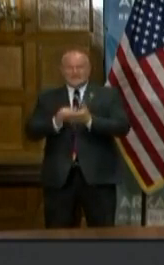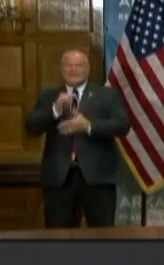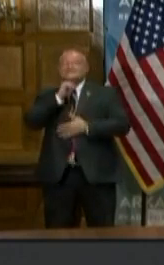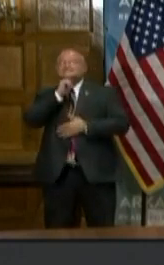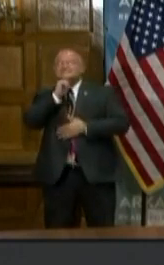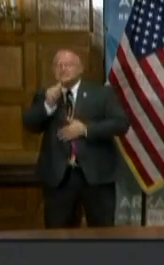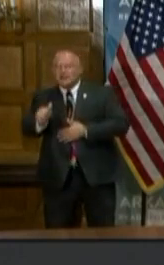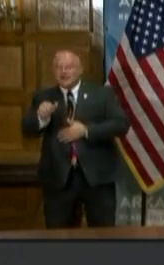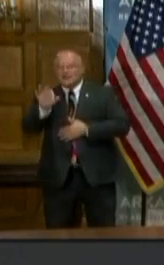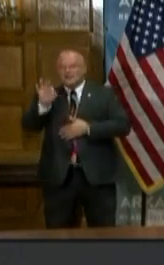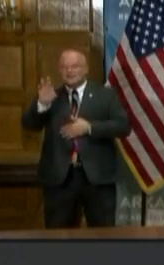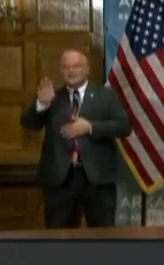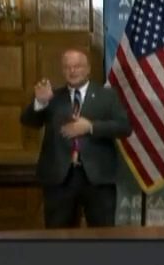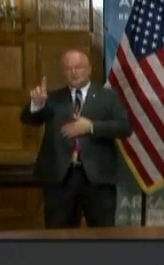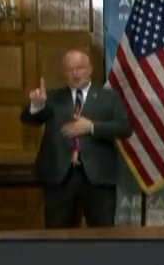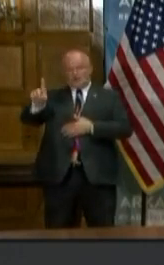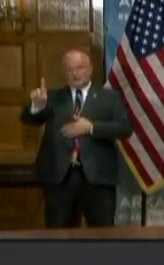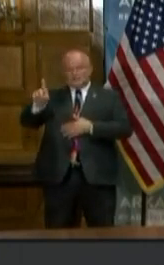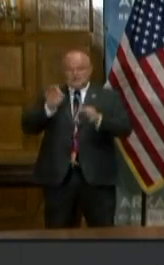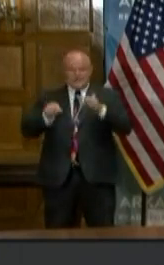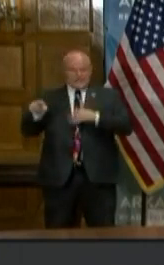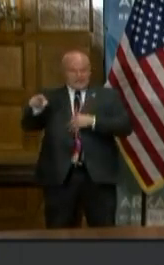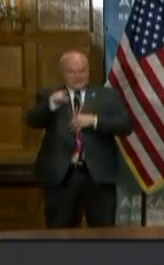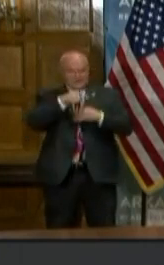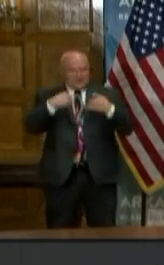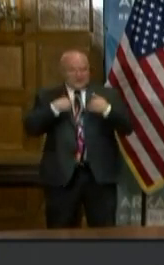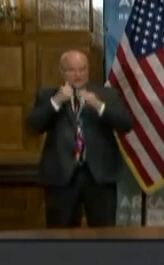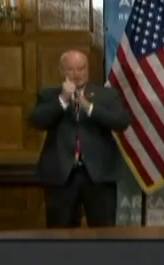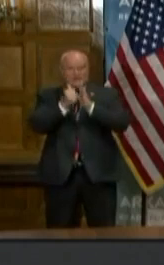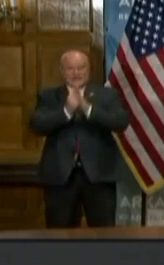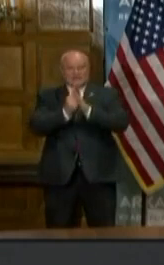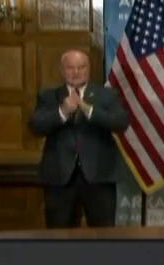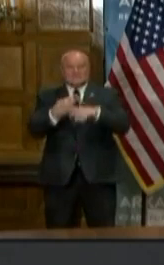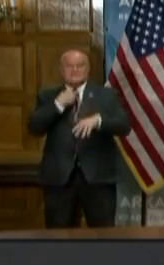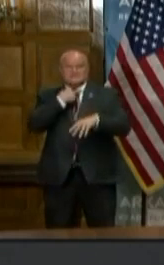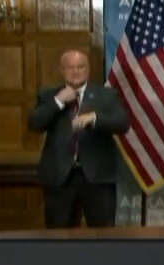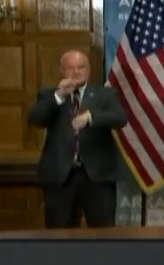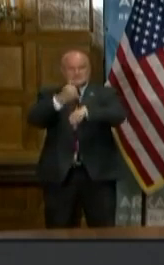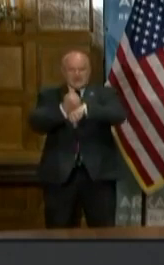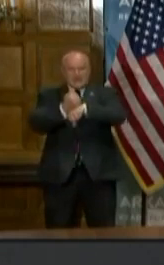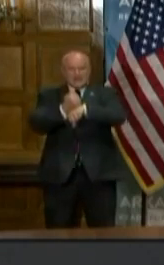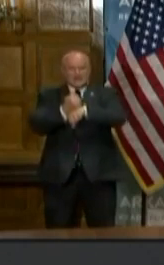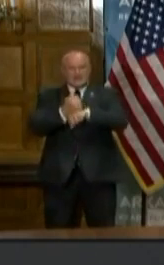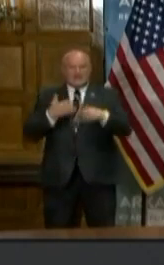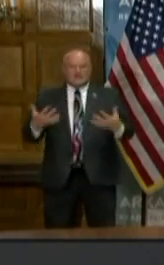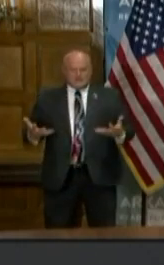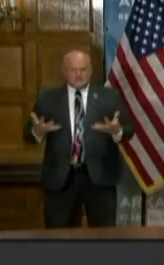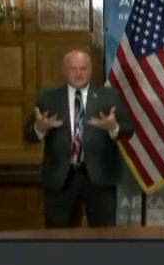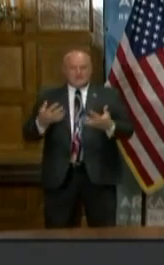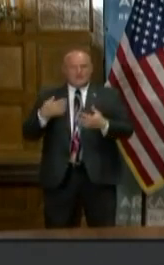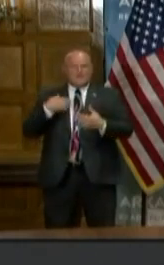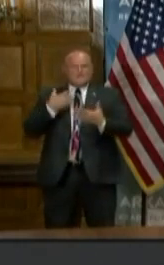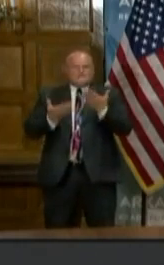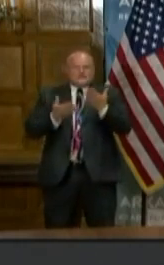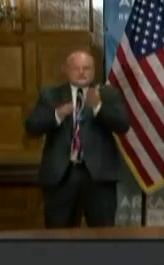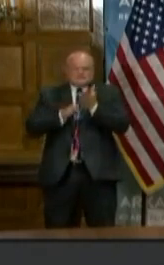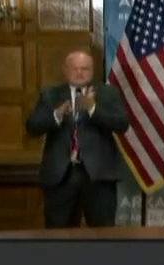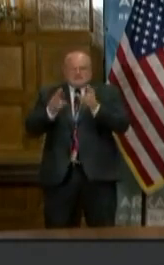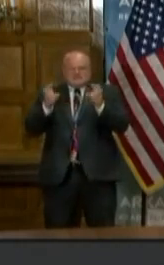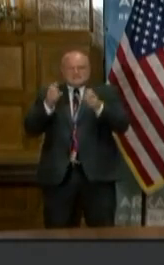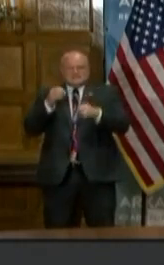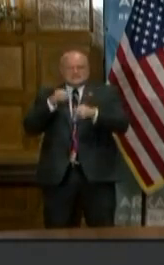not a fraudulent claim. So if you are one of those who had their account locked out for no other reason than maybe there was just a minor issue